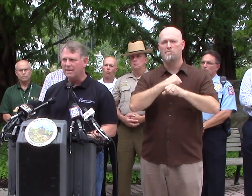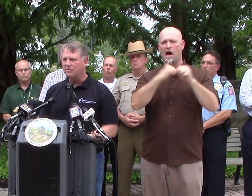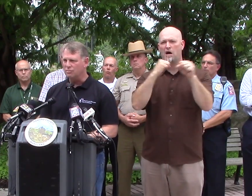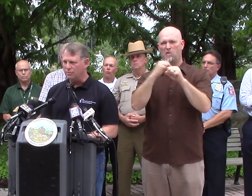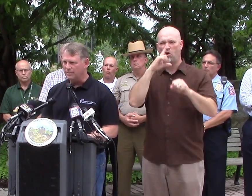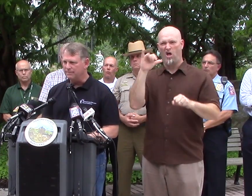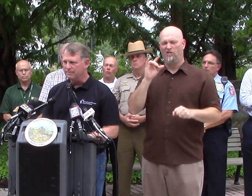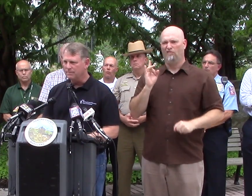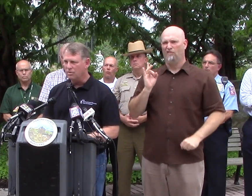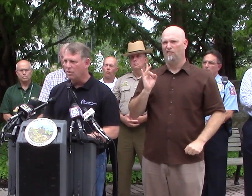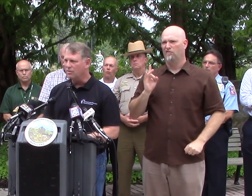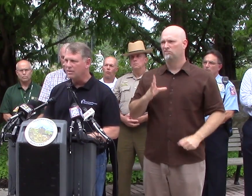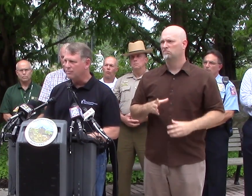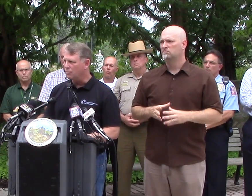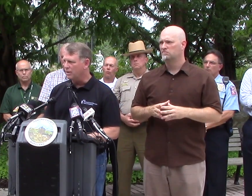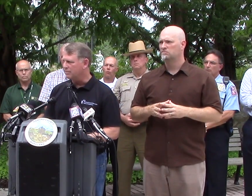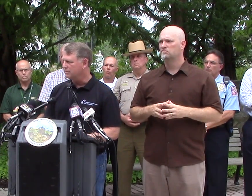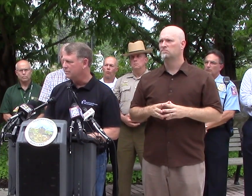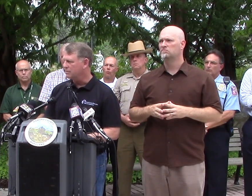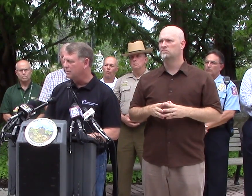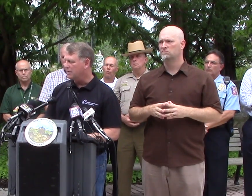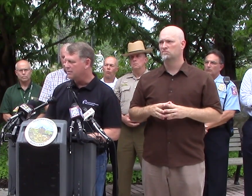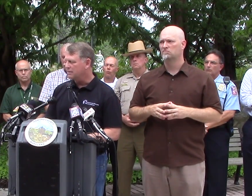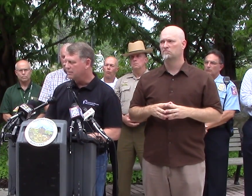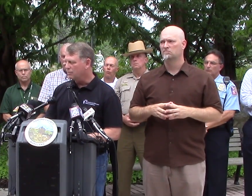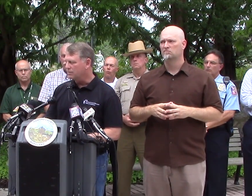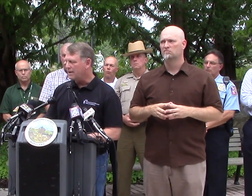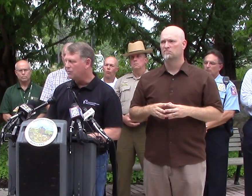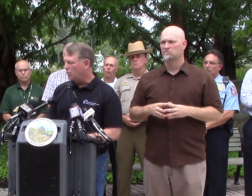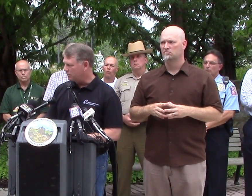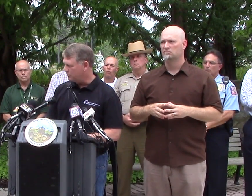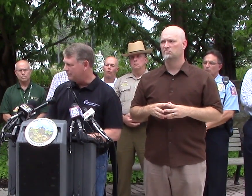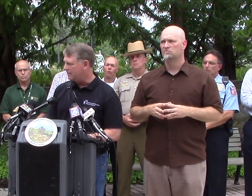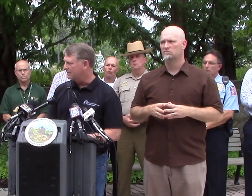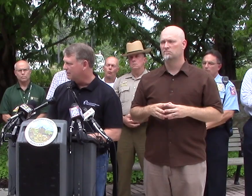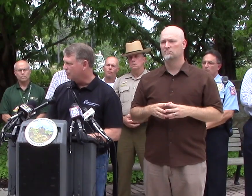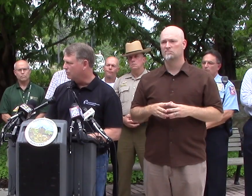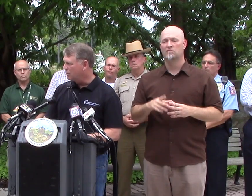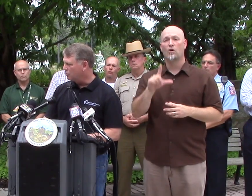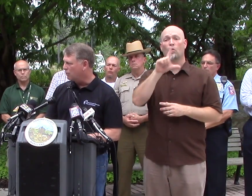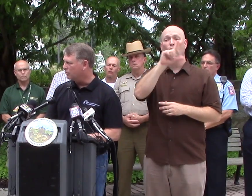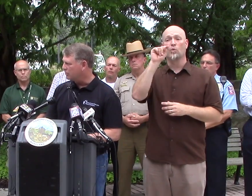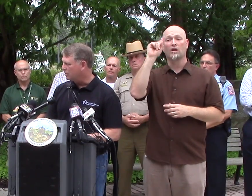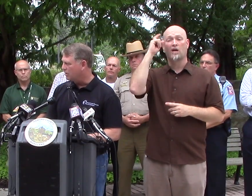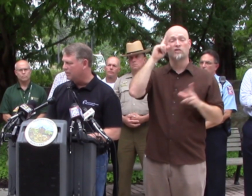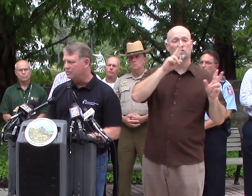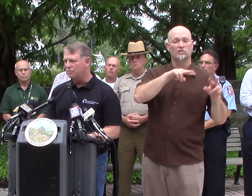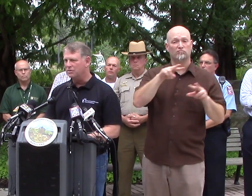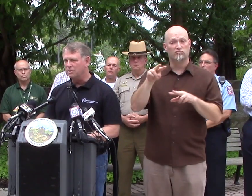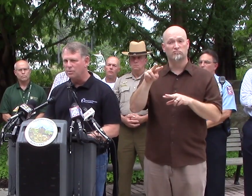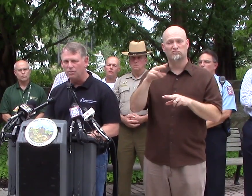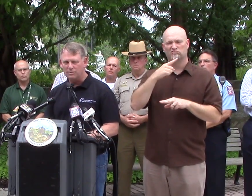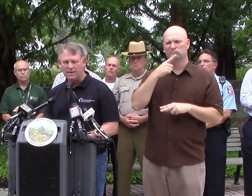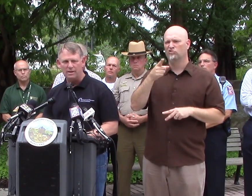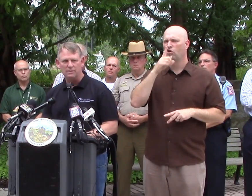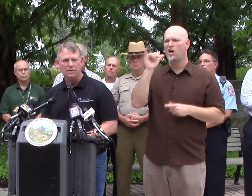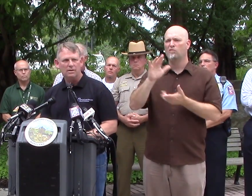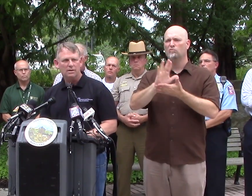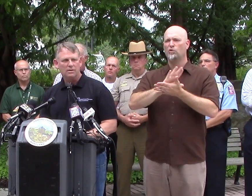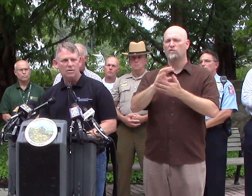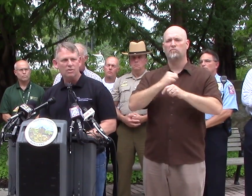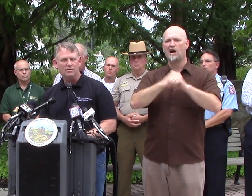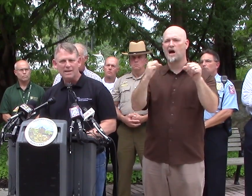a disaster movie. Cars everywhere, sidewalks missing, roads partially gone, utility poles